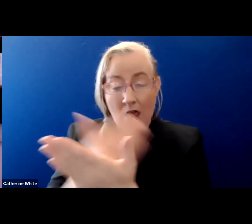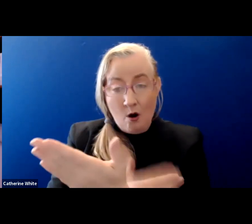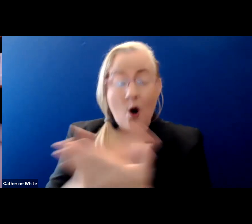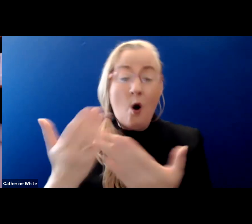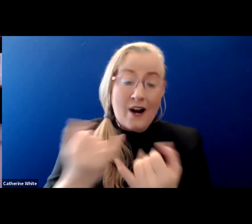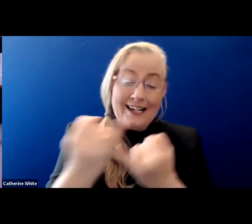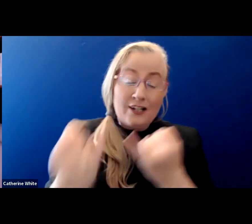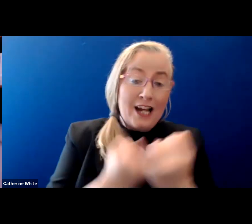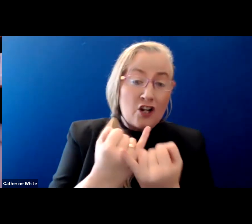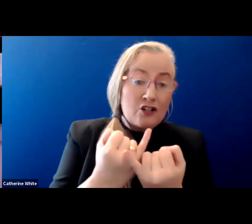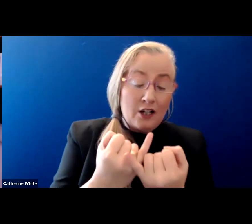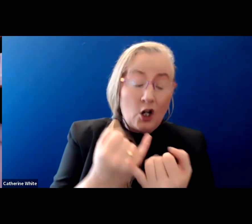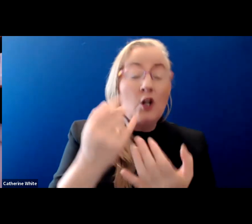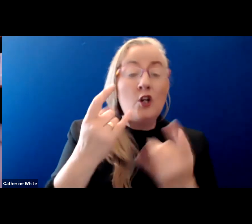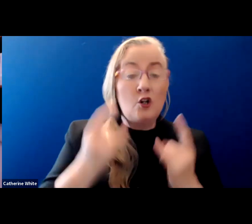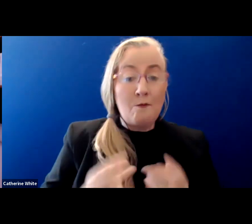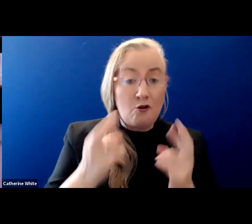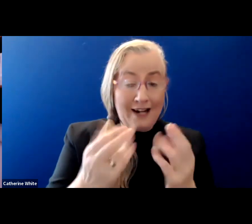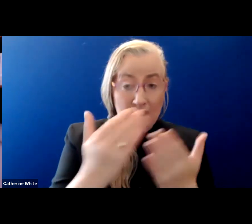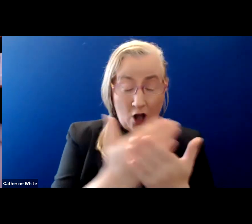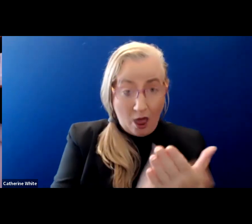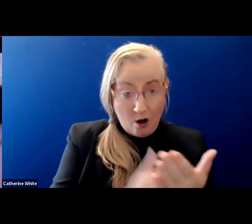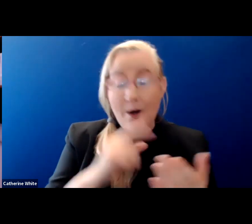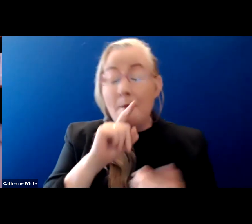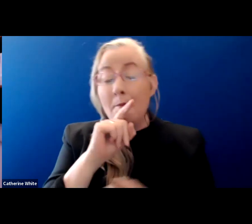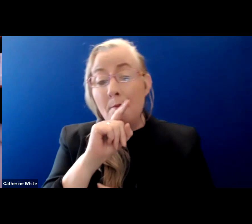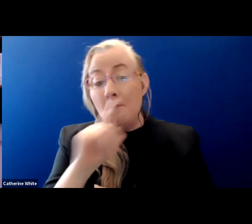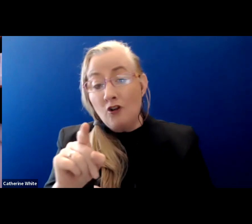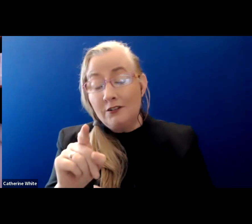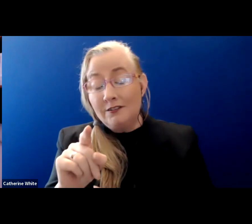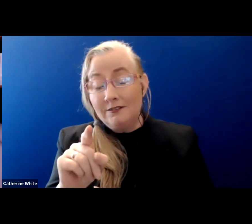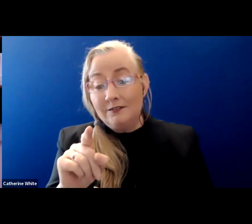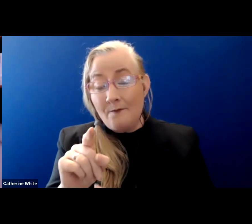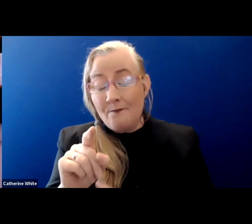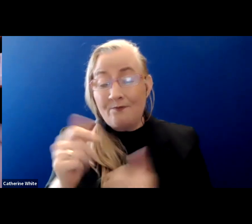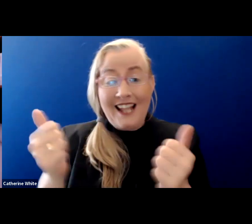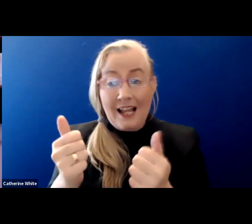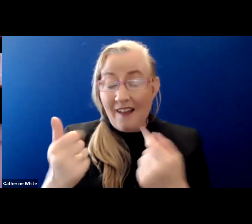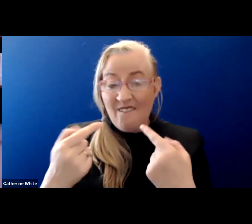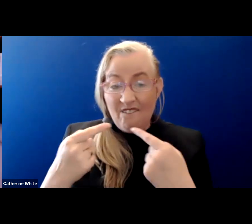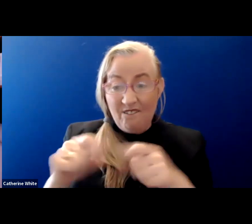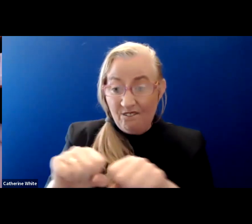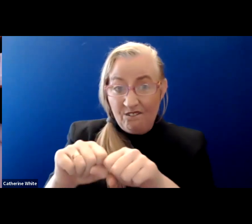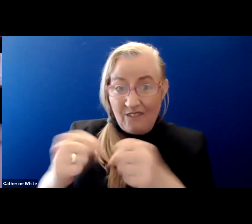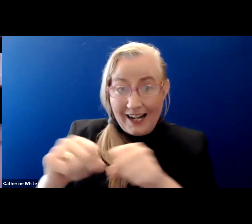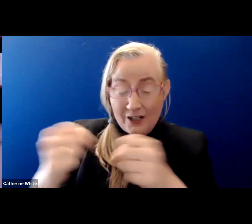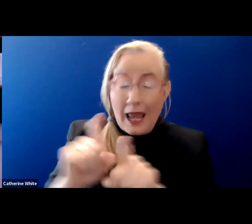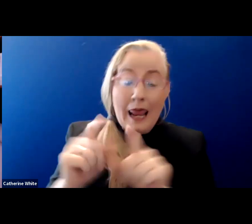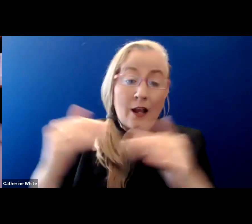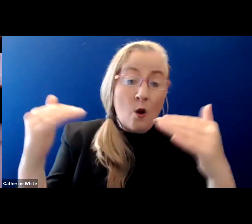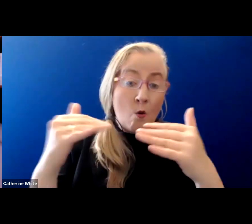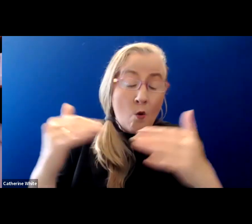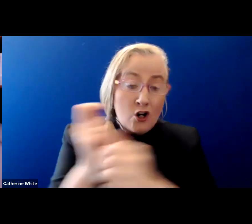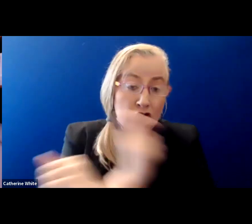rights law. And while aggression may often entail the commission of such violations, up to and including war crimes and other